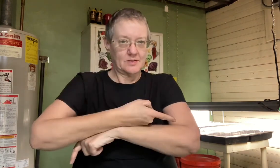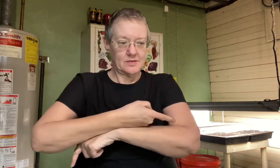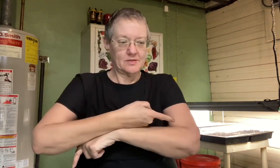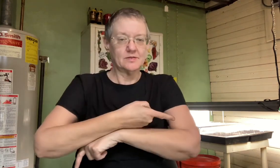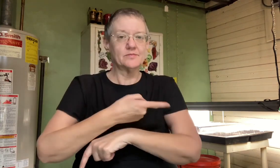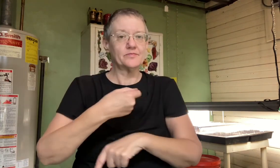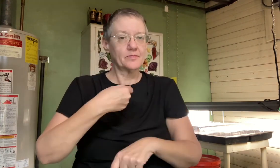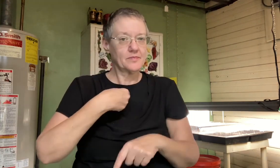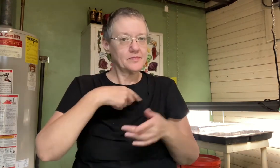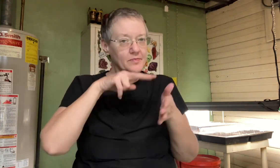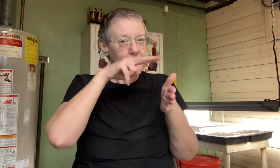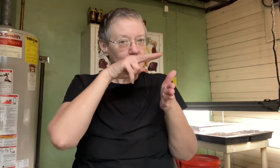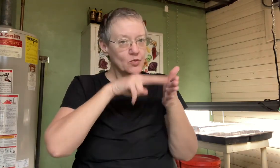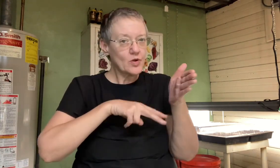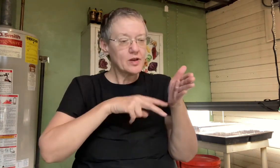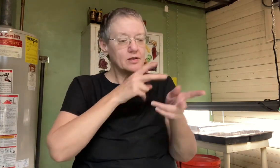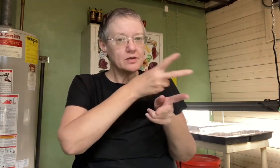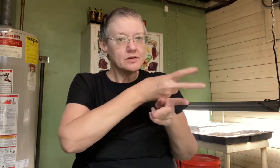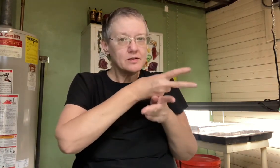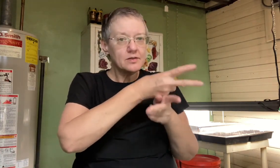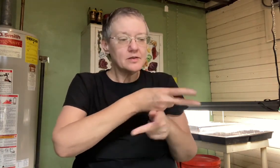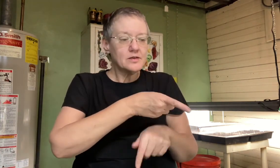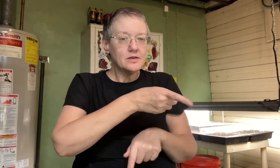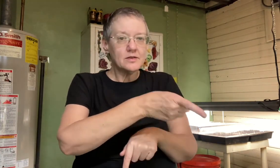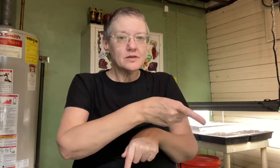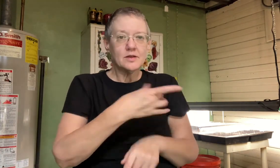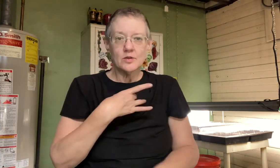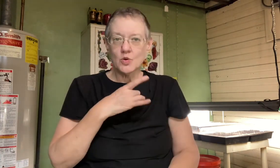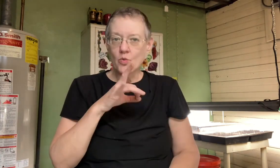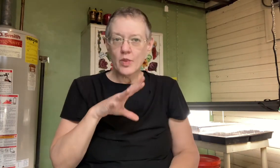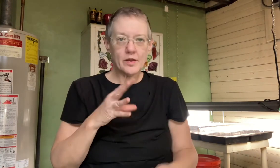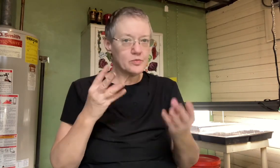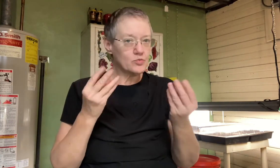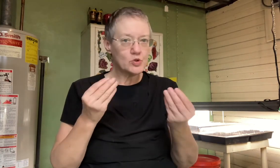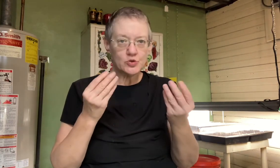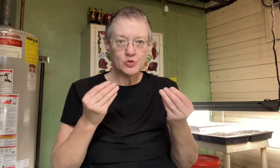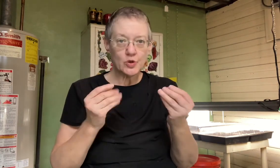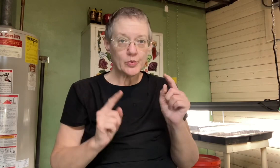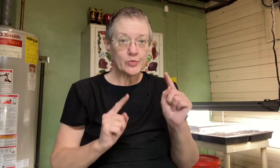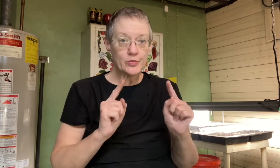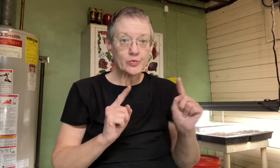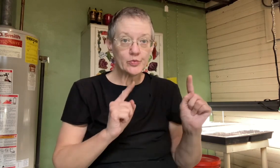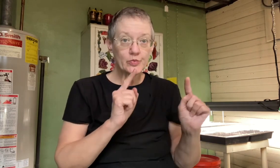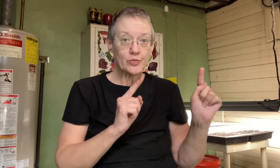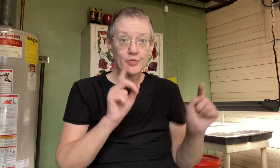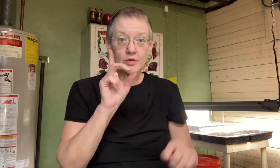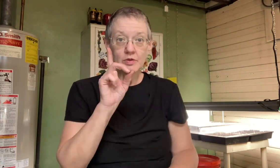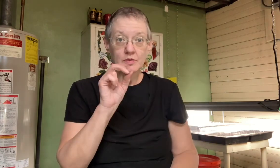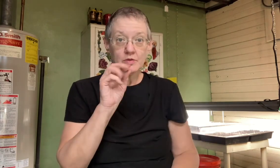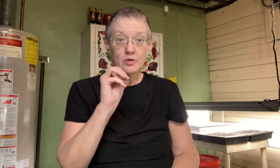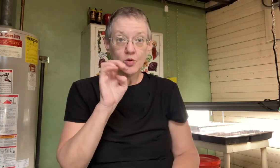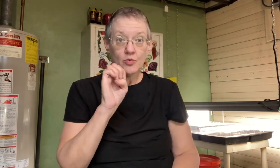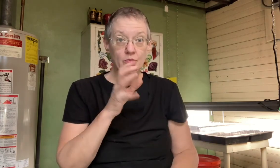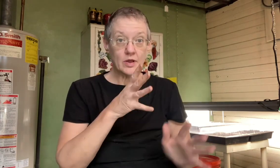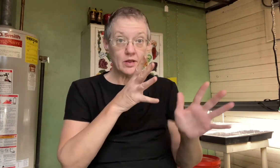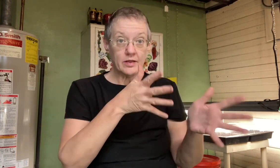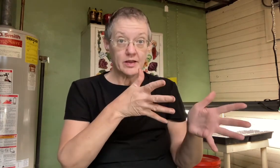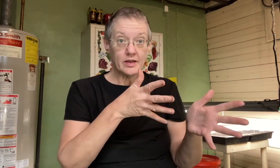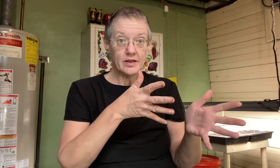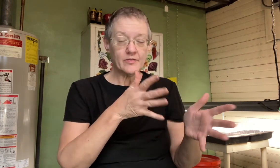21 days to germinate. And I read, be careful because they don't like to be moist. And once they germinate, if